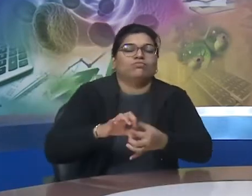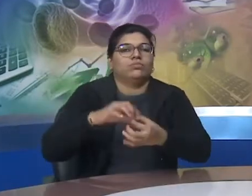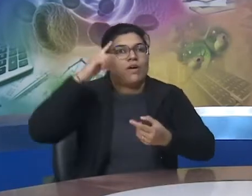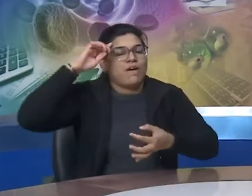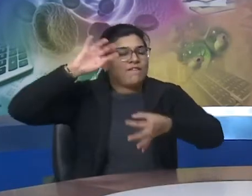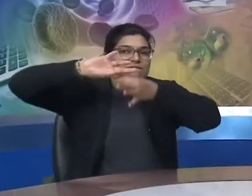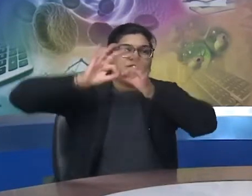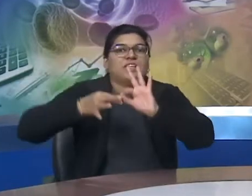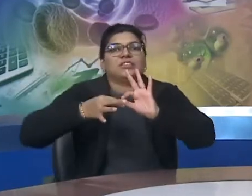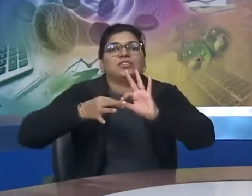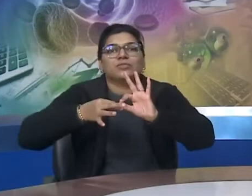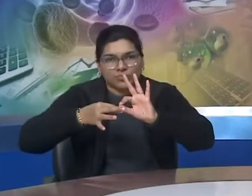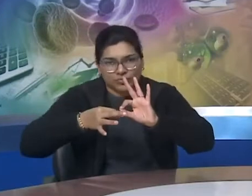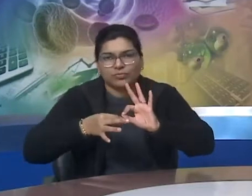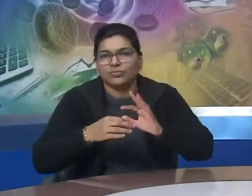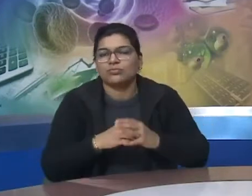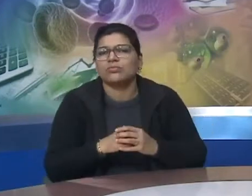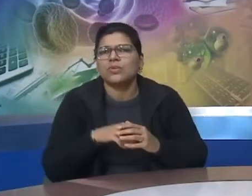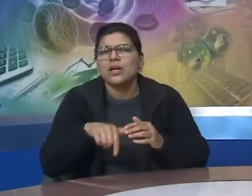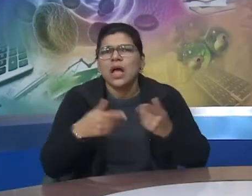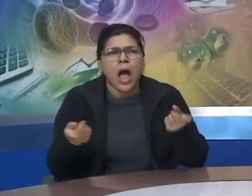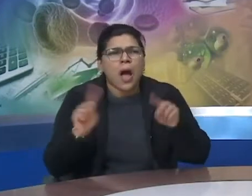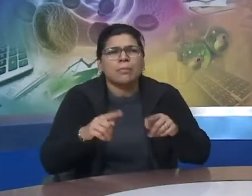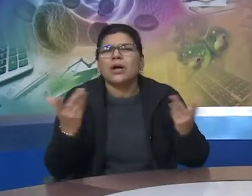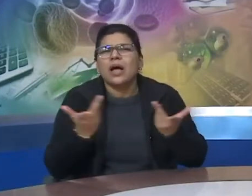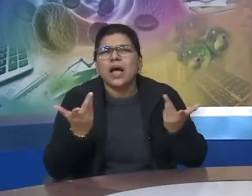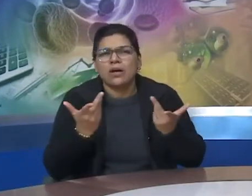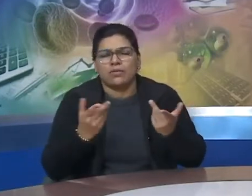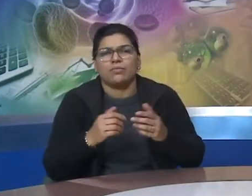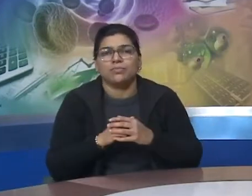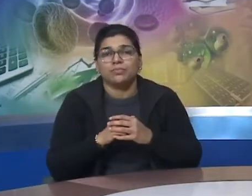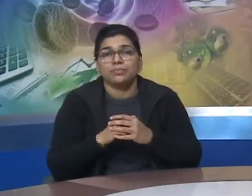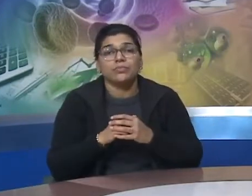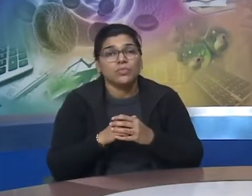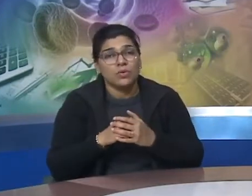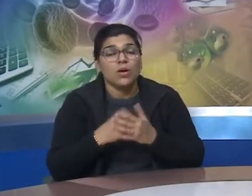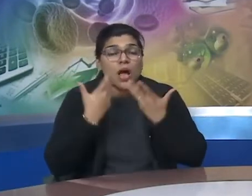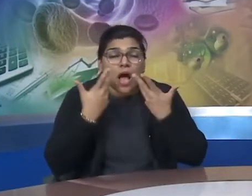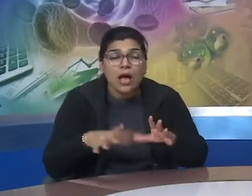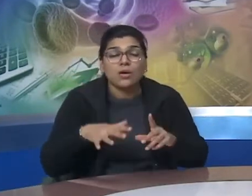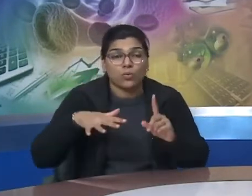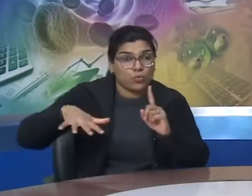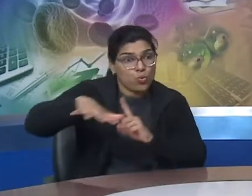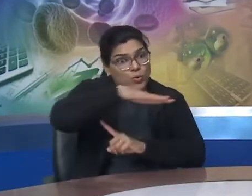incorrect understanding of a situation.